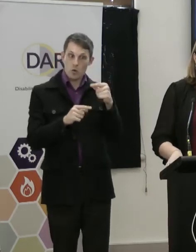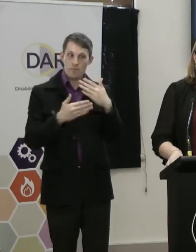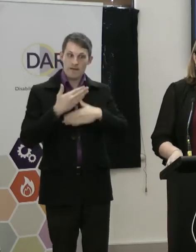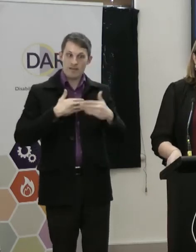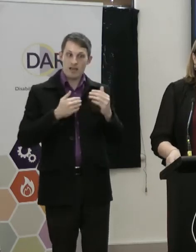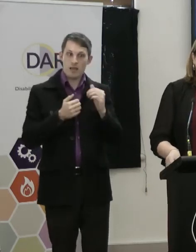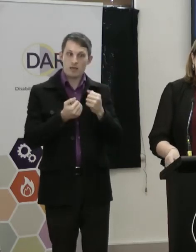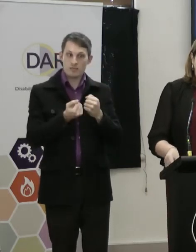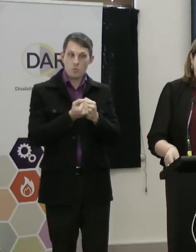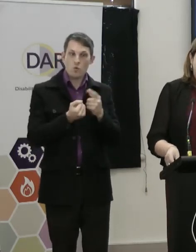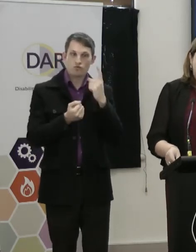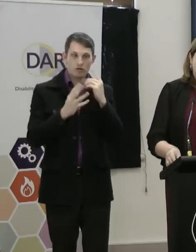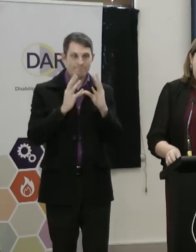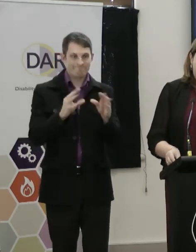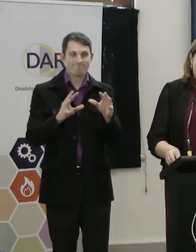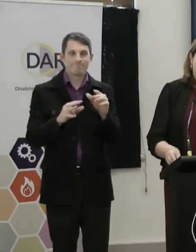practices.